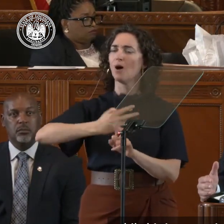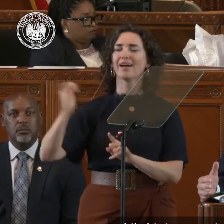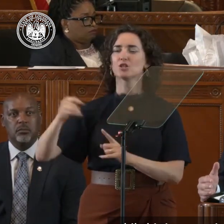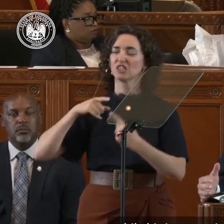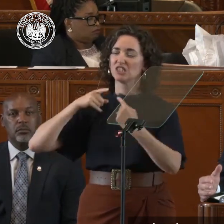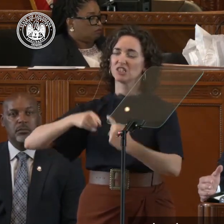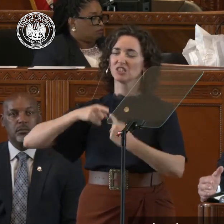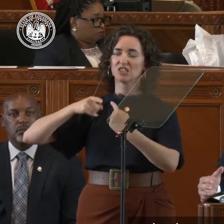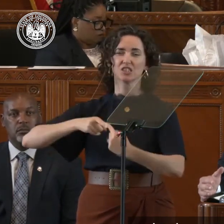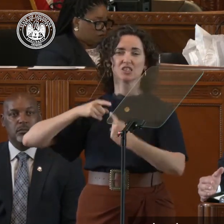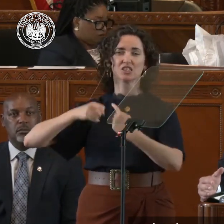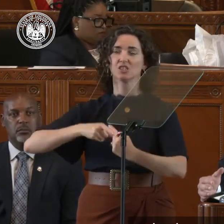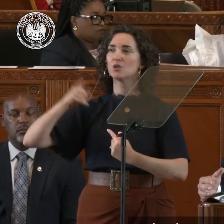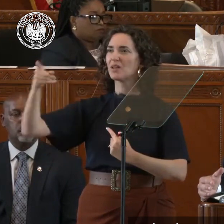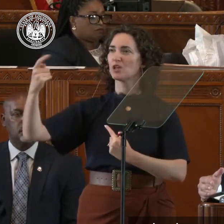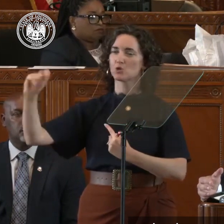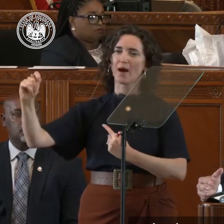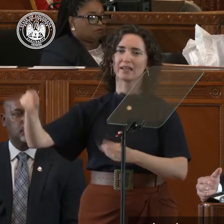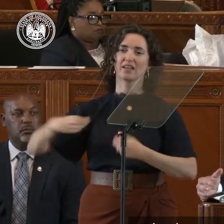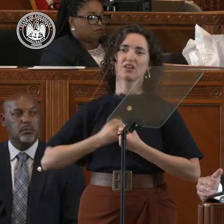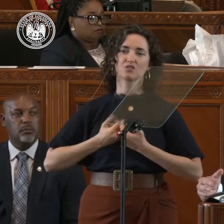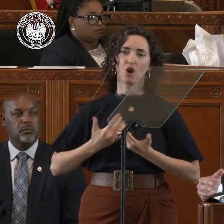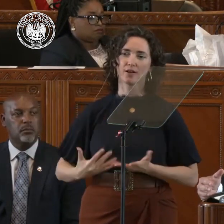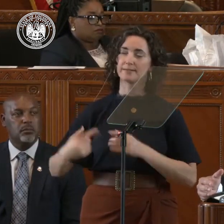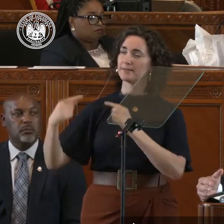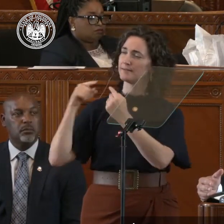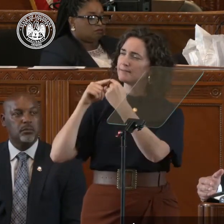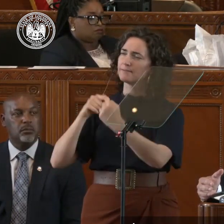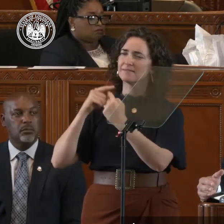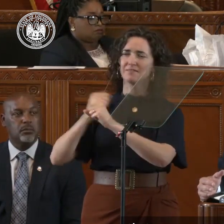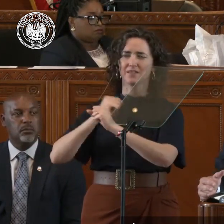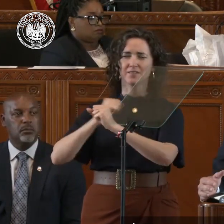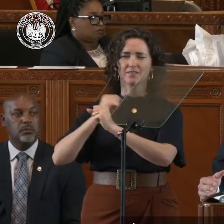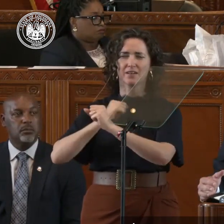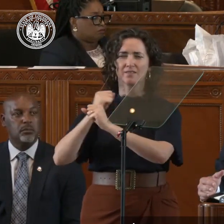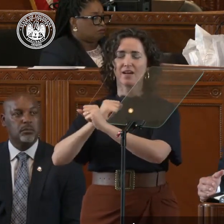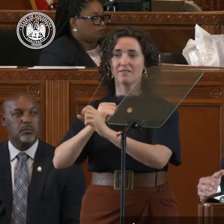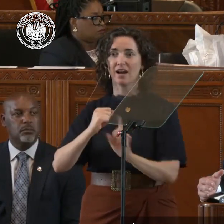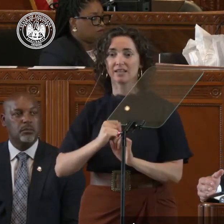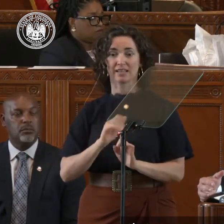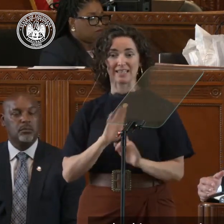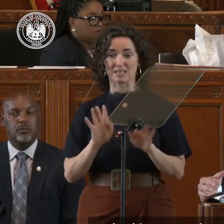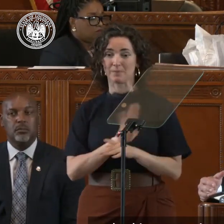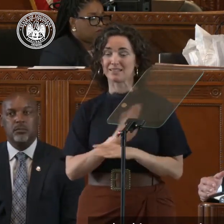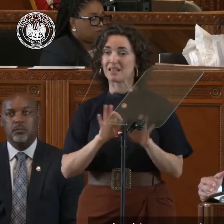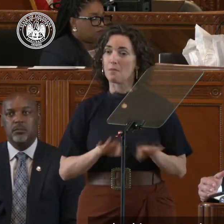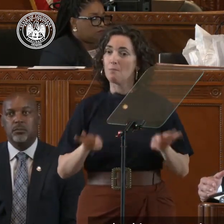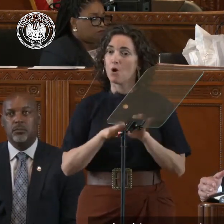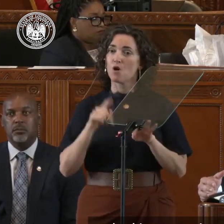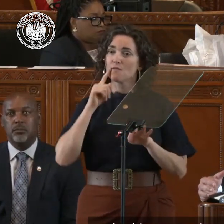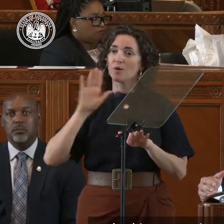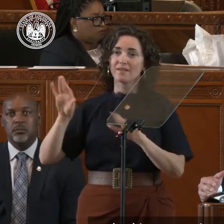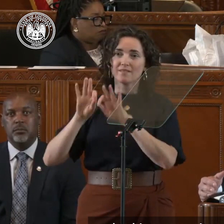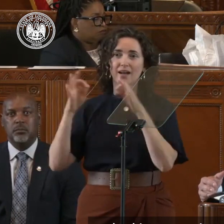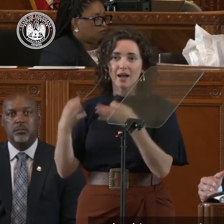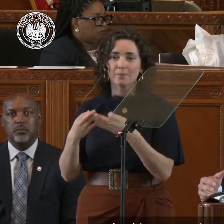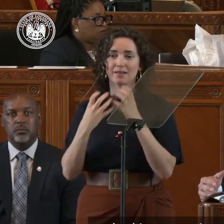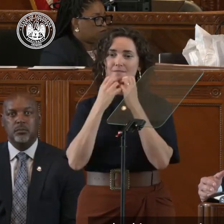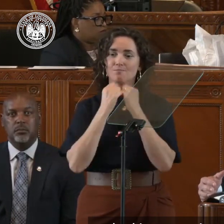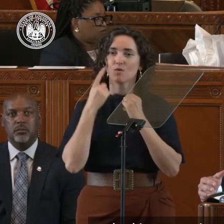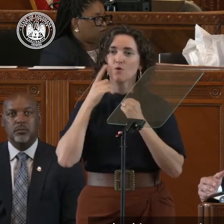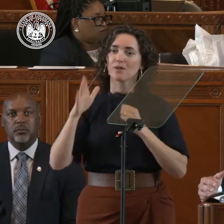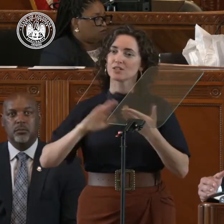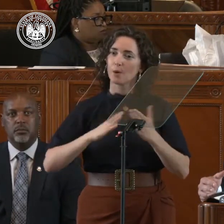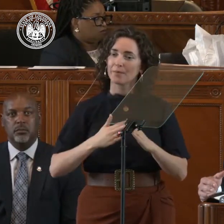tried to wear him down and make him quit on a business that means everything to his family and to his community and to